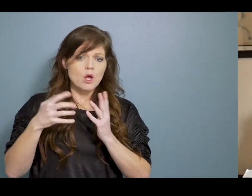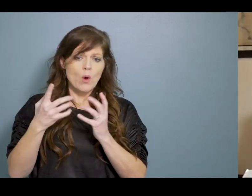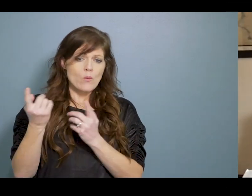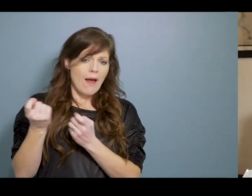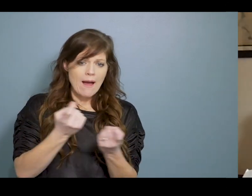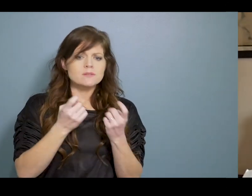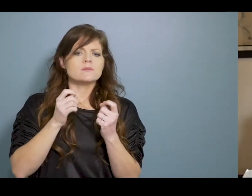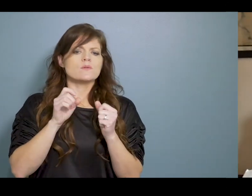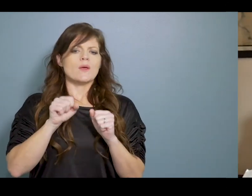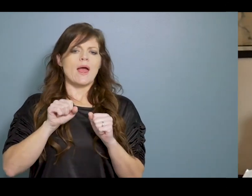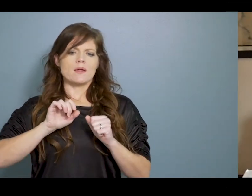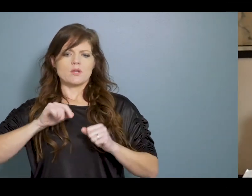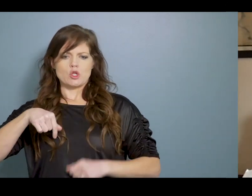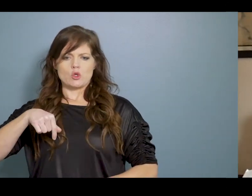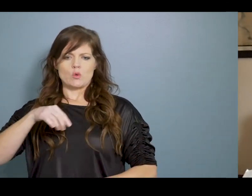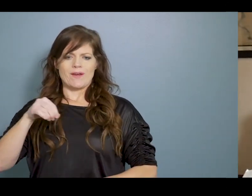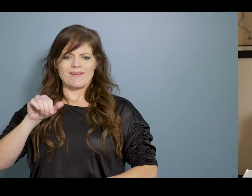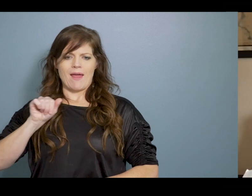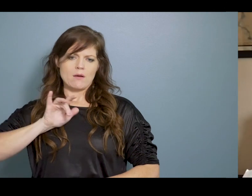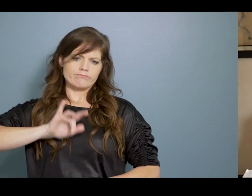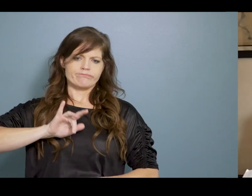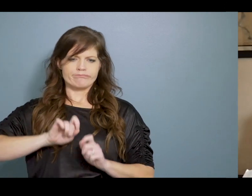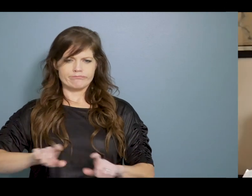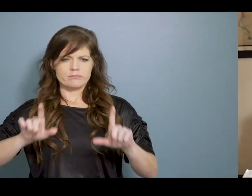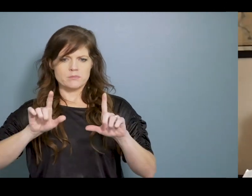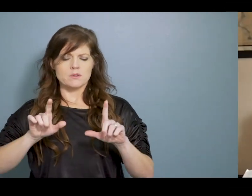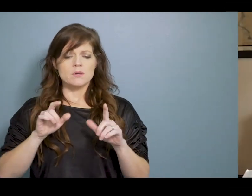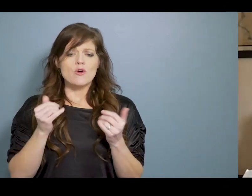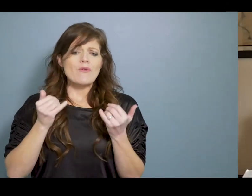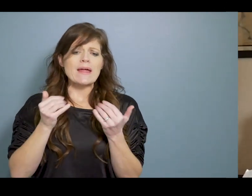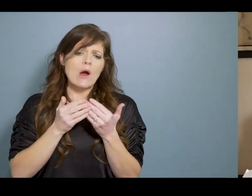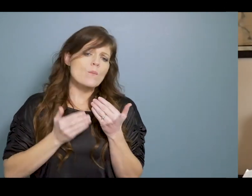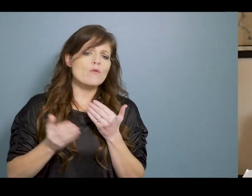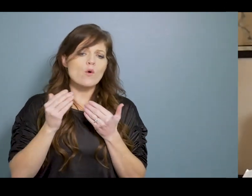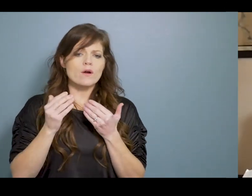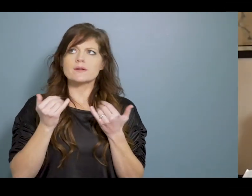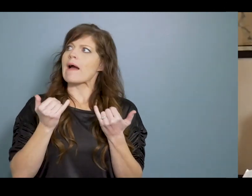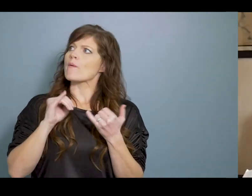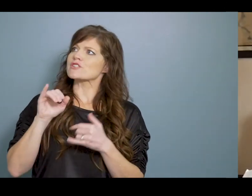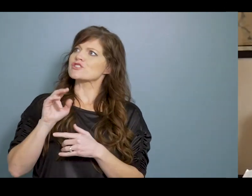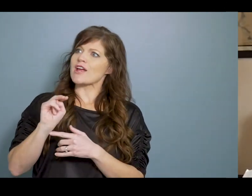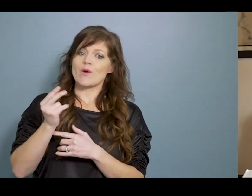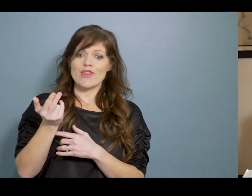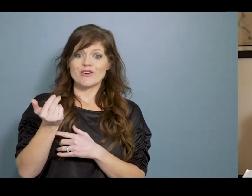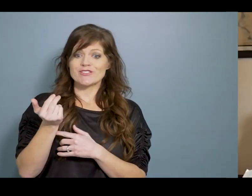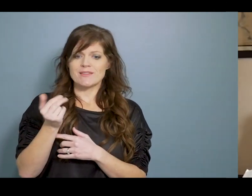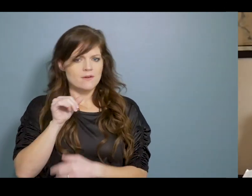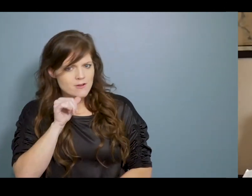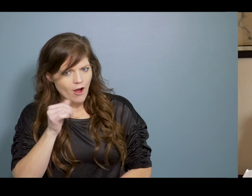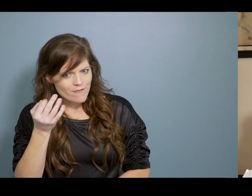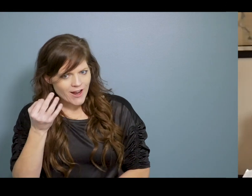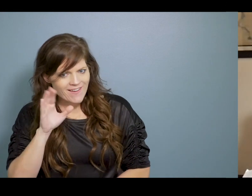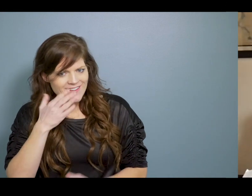into the Q&A. As we move forward now, it's January 13th, not a Friday, which is a good